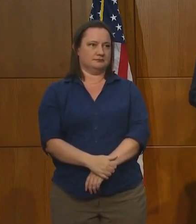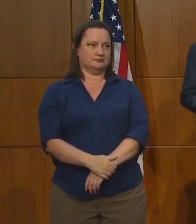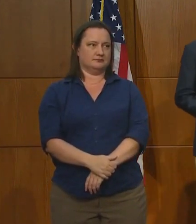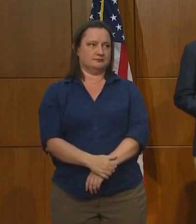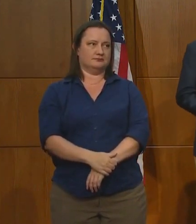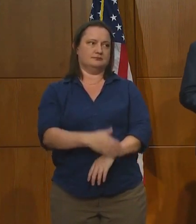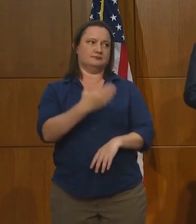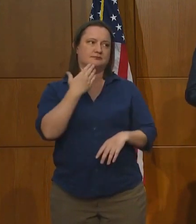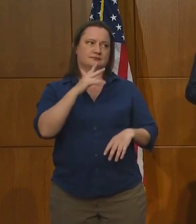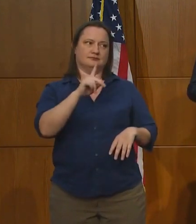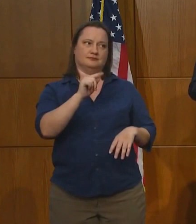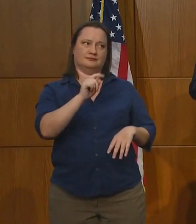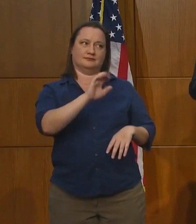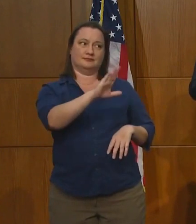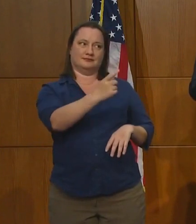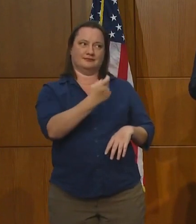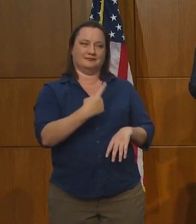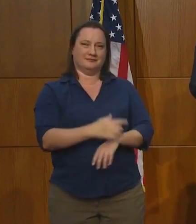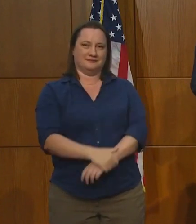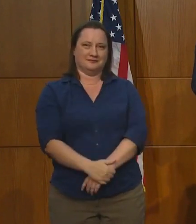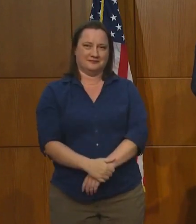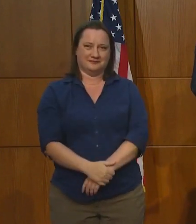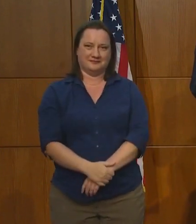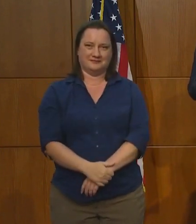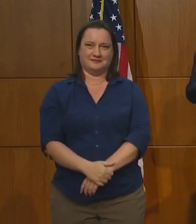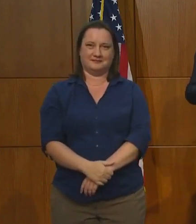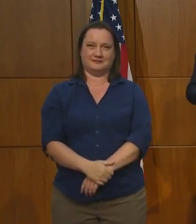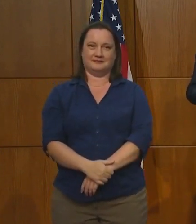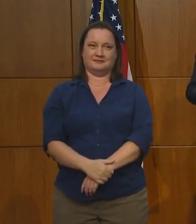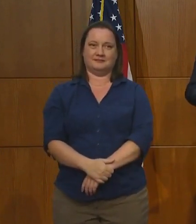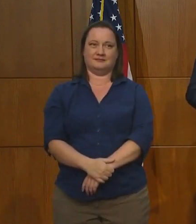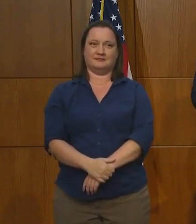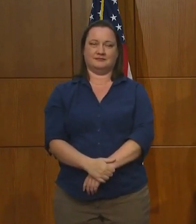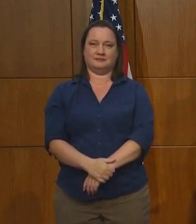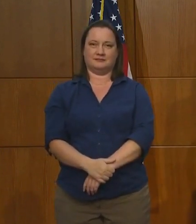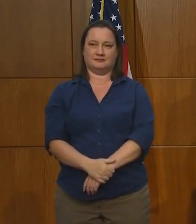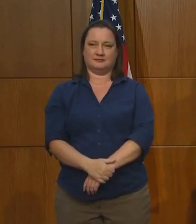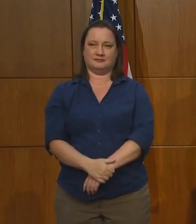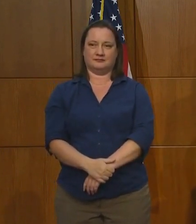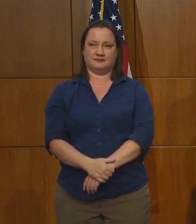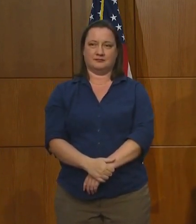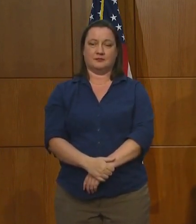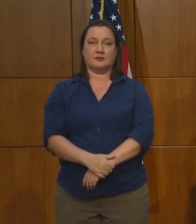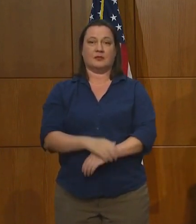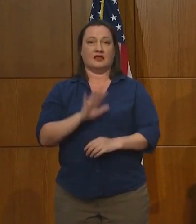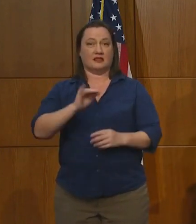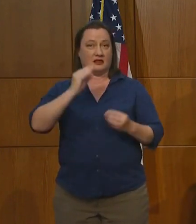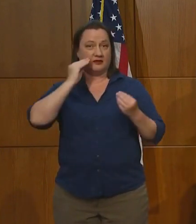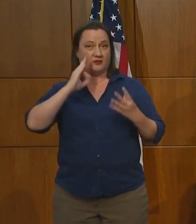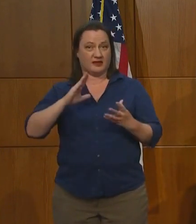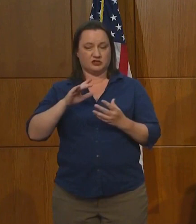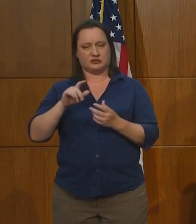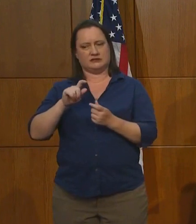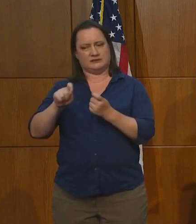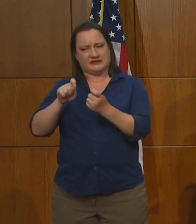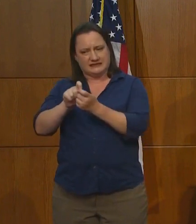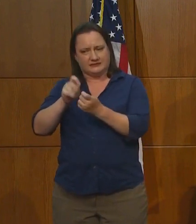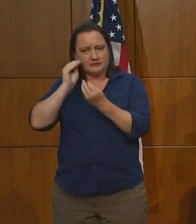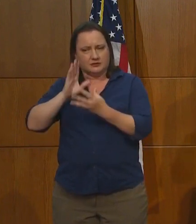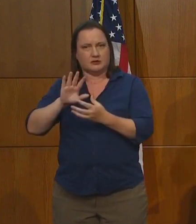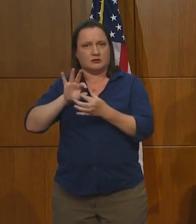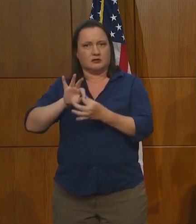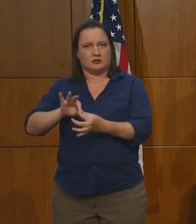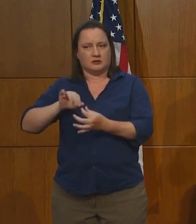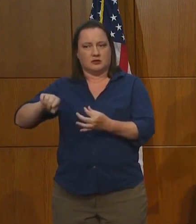Thank you, Kate, for that question. The release of detailed information about outbreaks